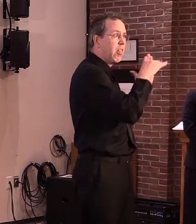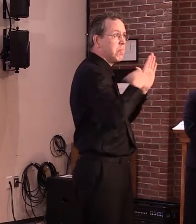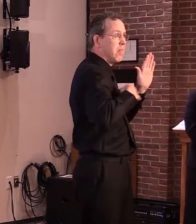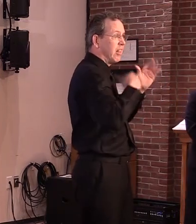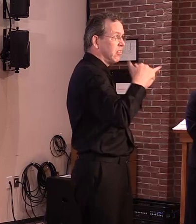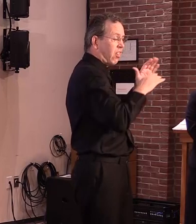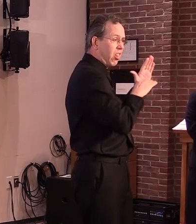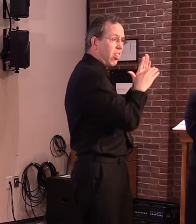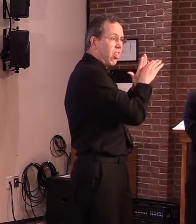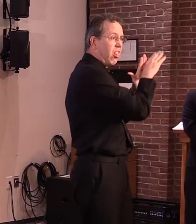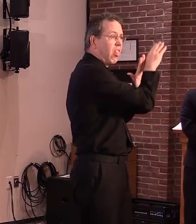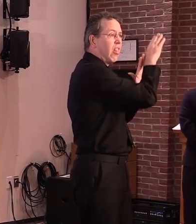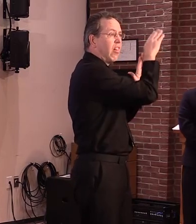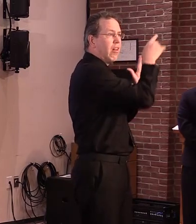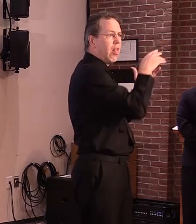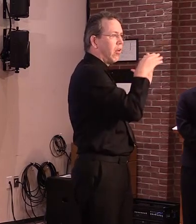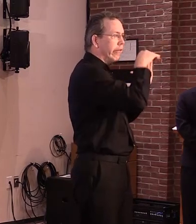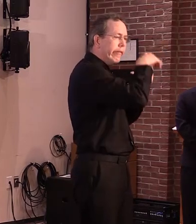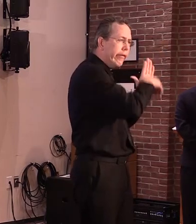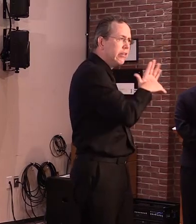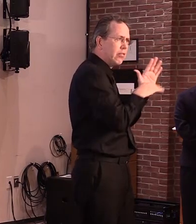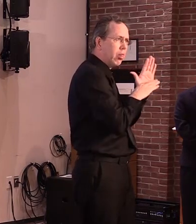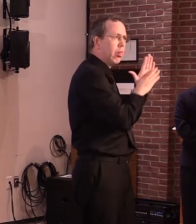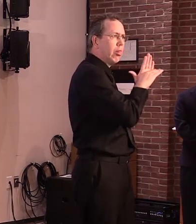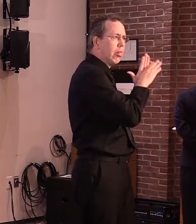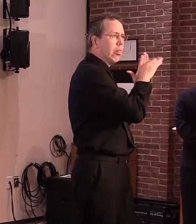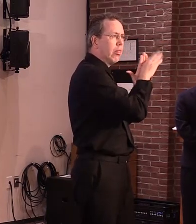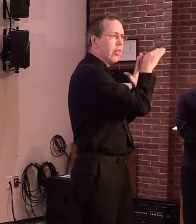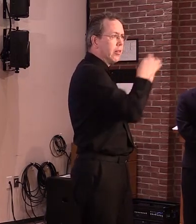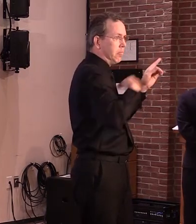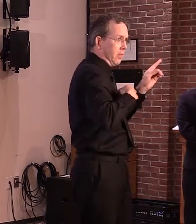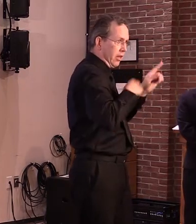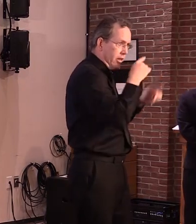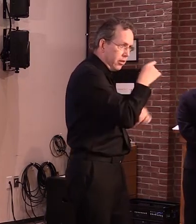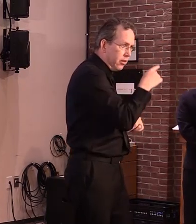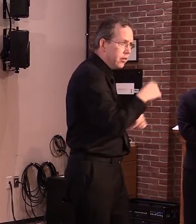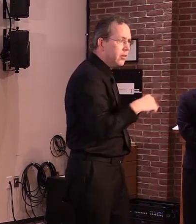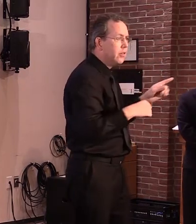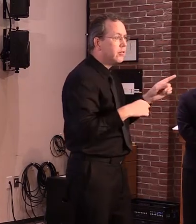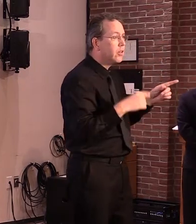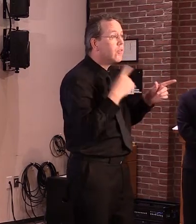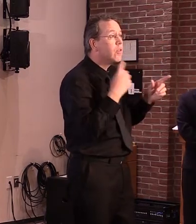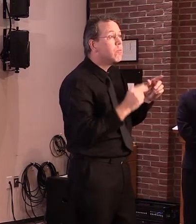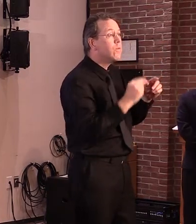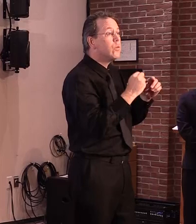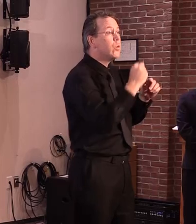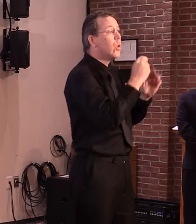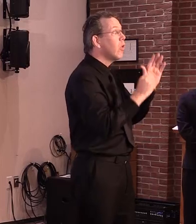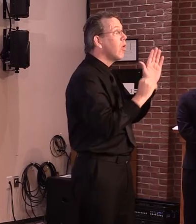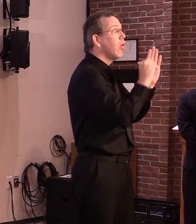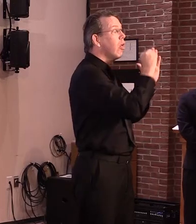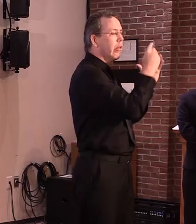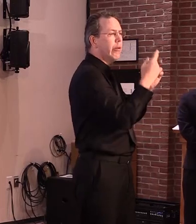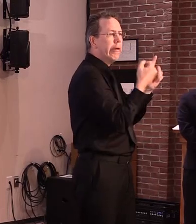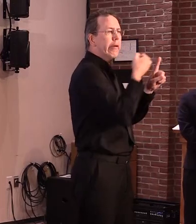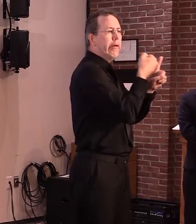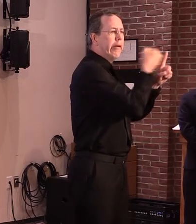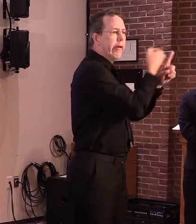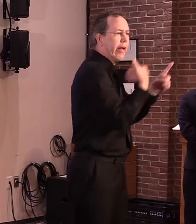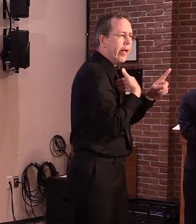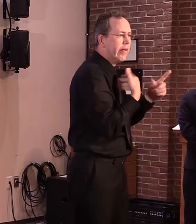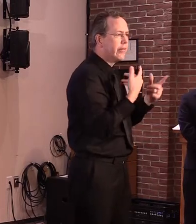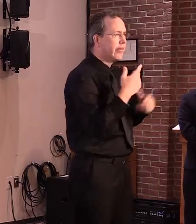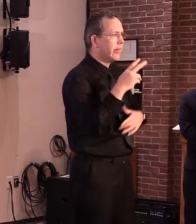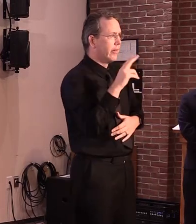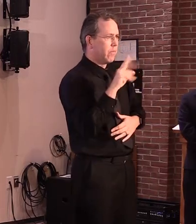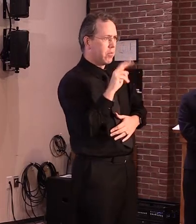we have to watch what's happening. If it's migrating north, this will have an effect on Vermont. So that's what we have to watch. And that's why the regional